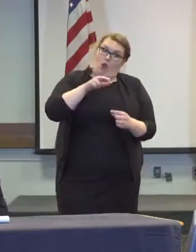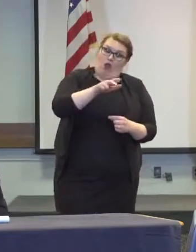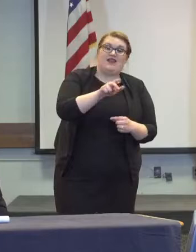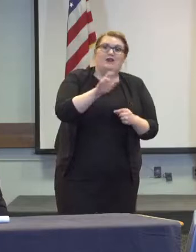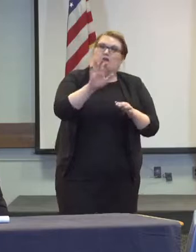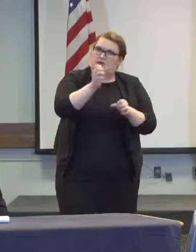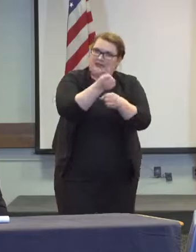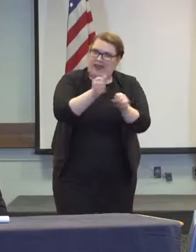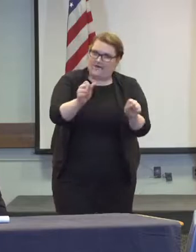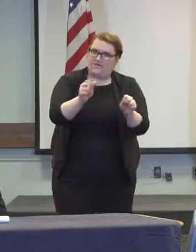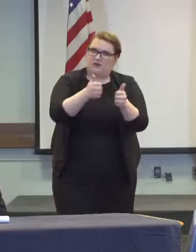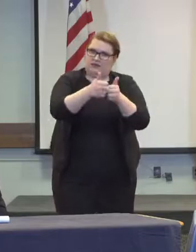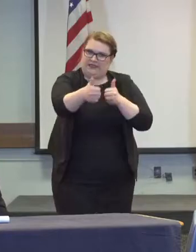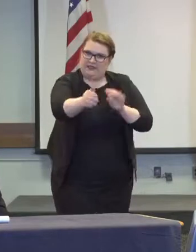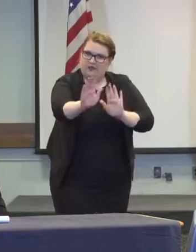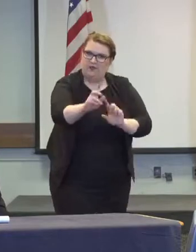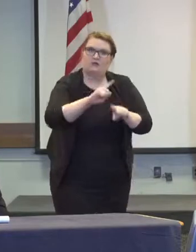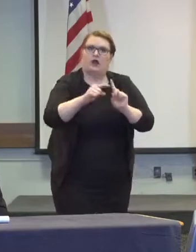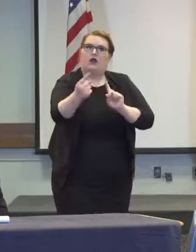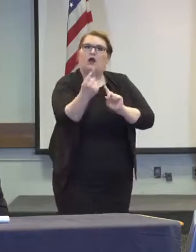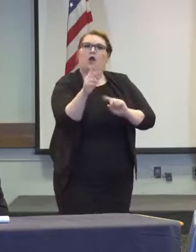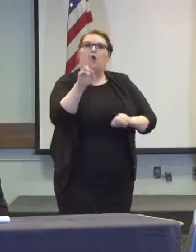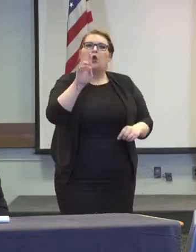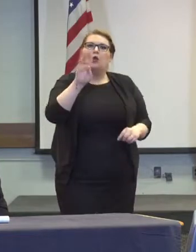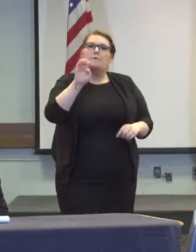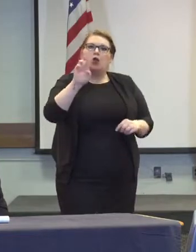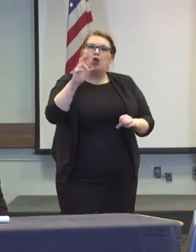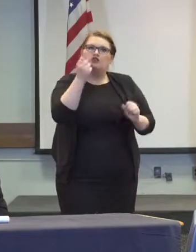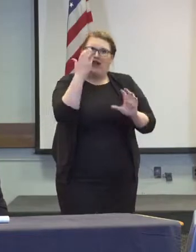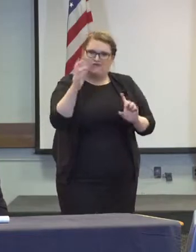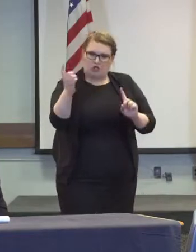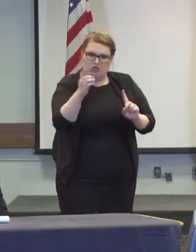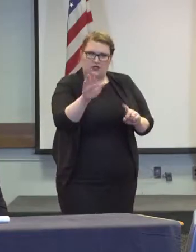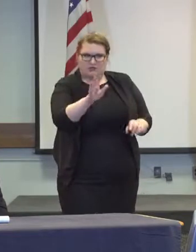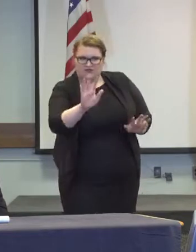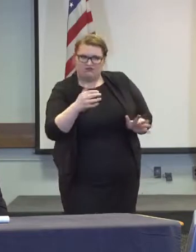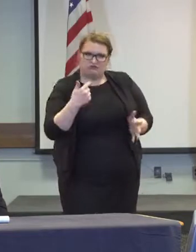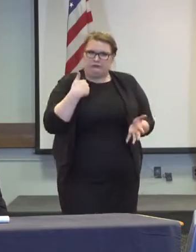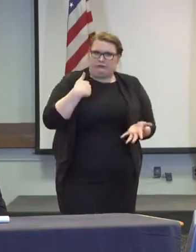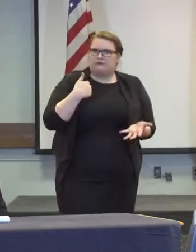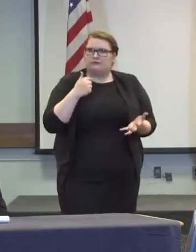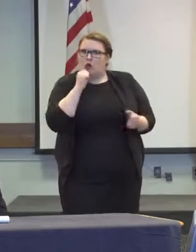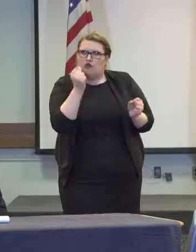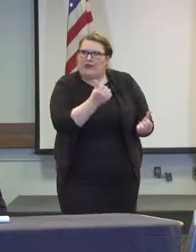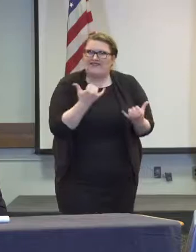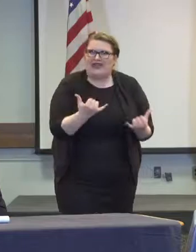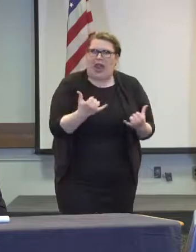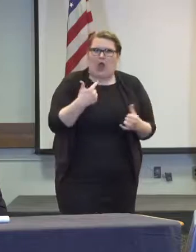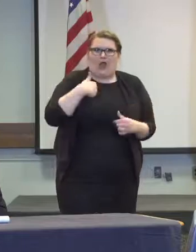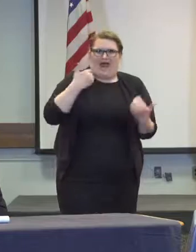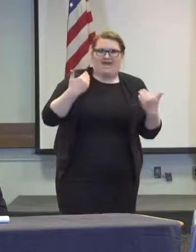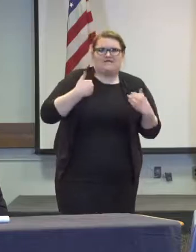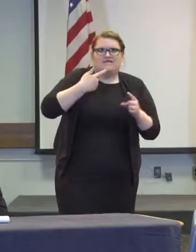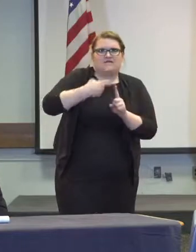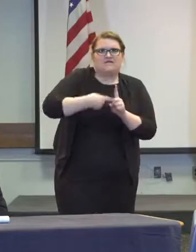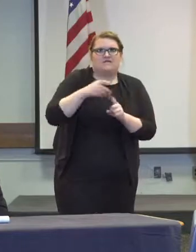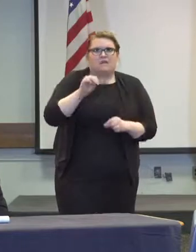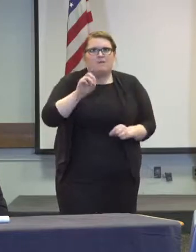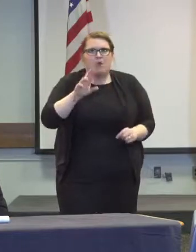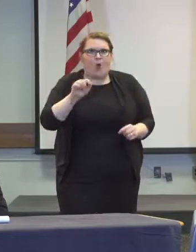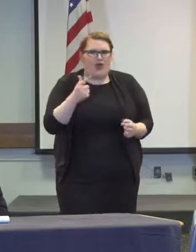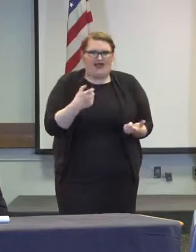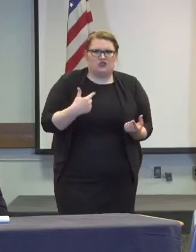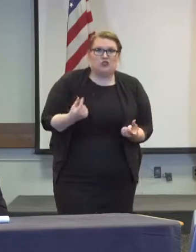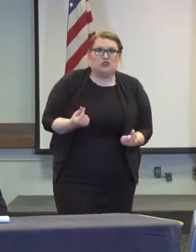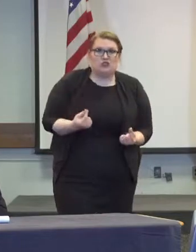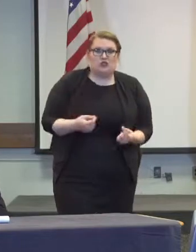by an Uber driver who was saying, you know, she's, you know, not driving anymore. She's got a mortgage payment. What she's supposed to do? And I said, well, you